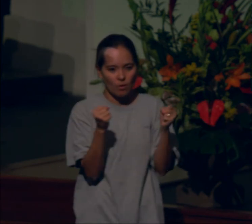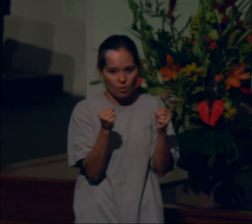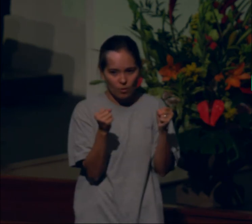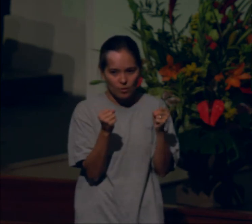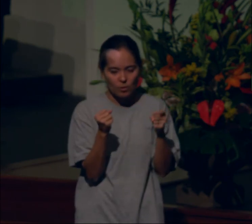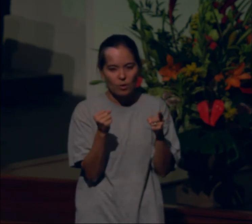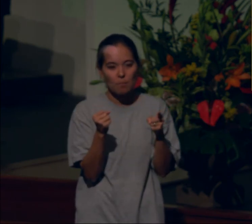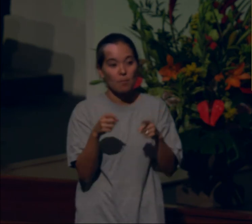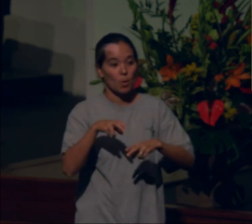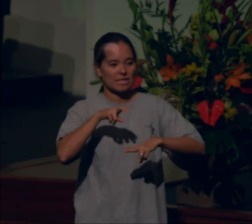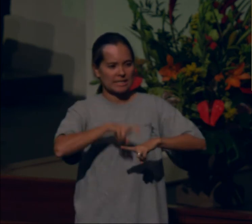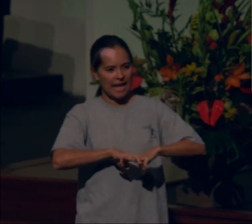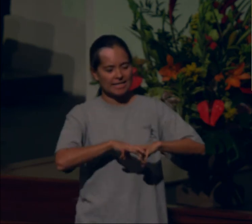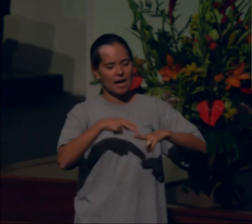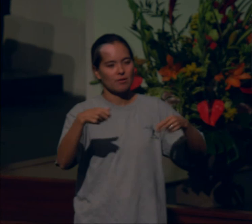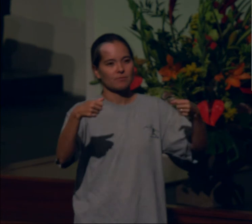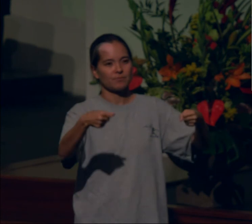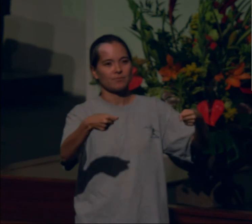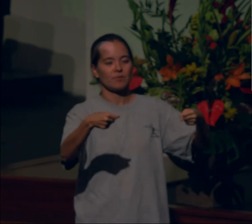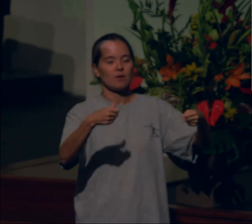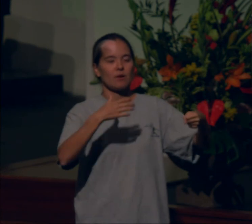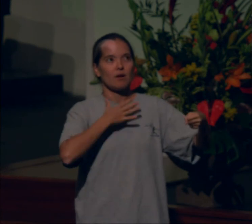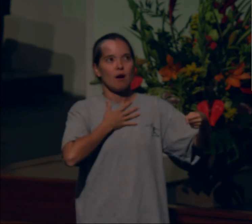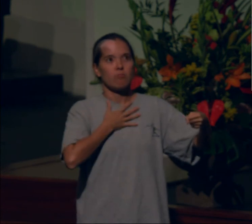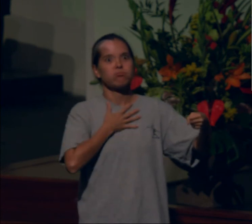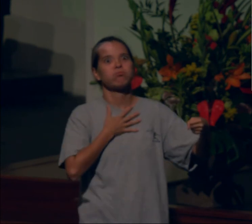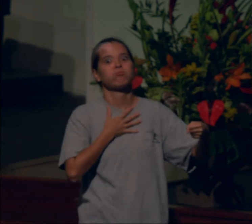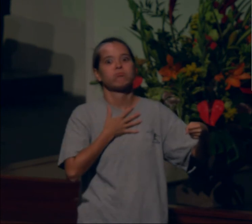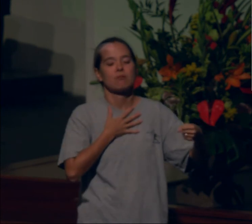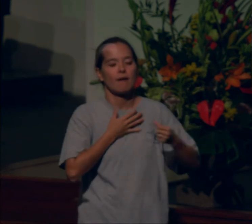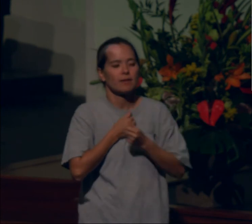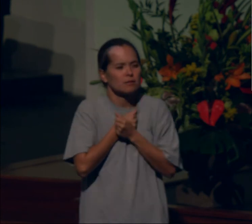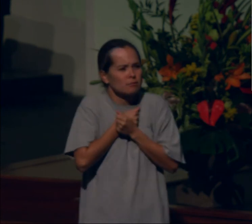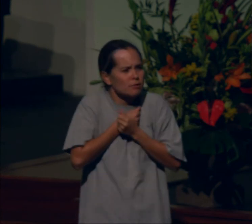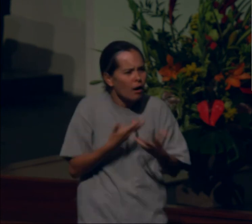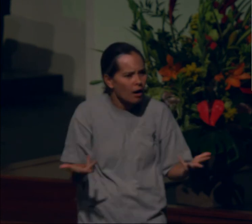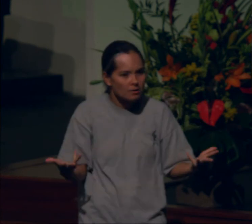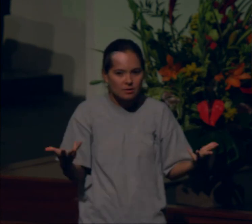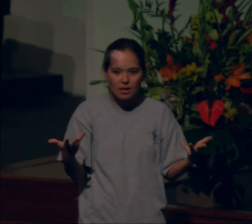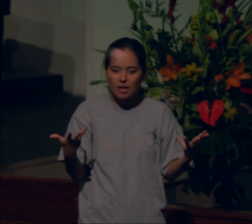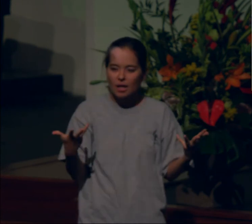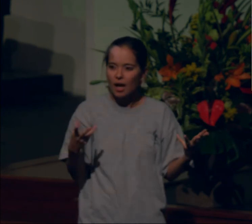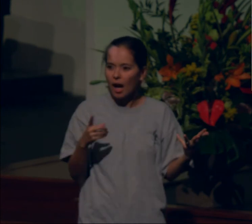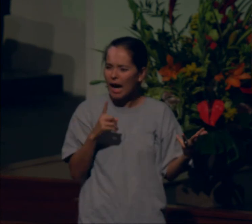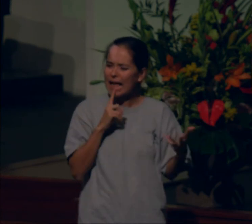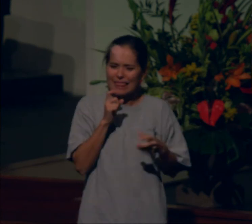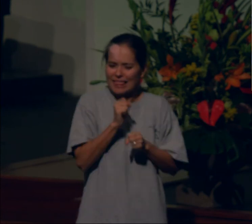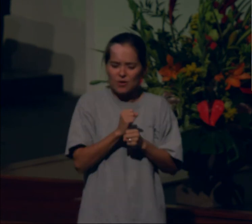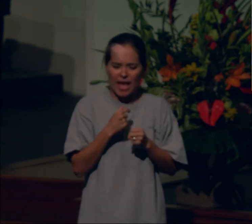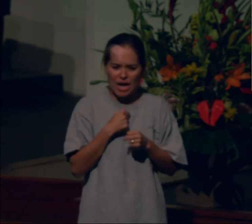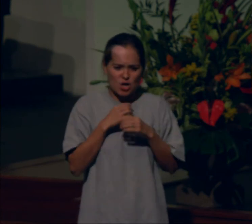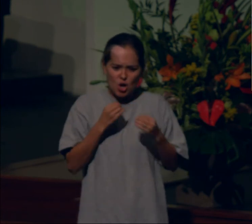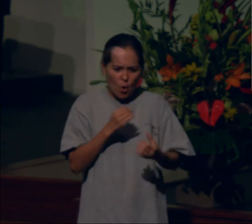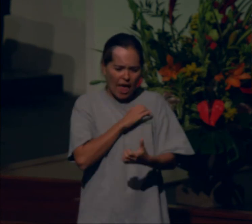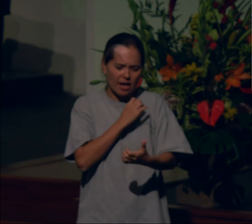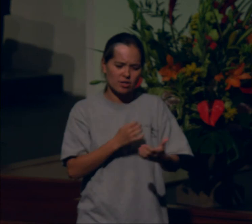But when I sat down in the seat, I just collapsed. I was exhausted. I literally didn't even have the energy to lift my hand up and put the